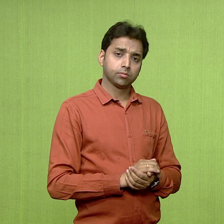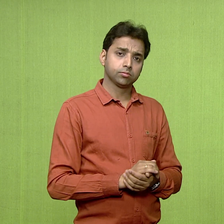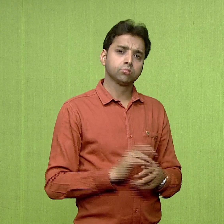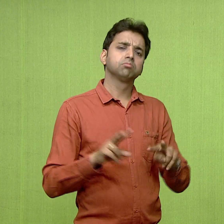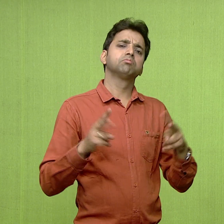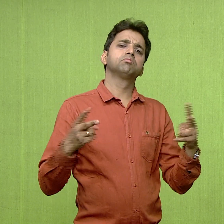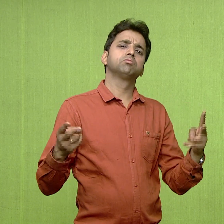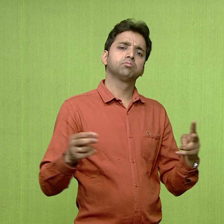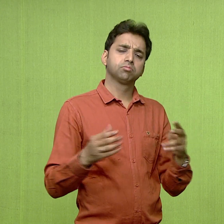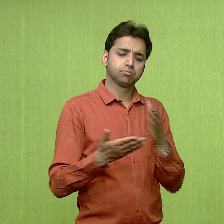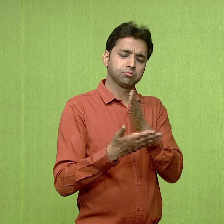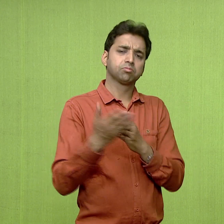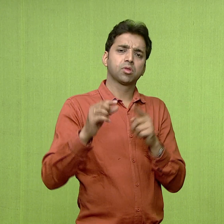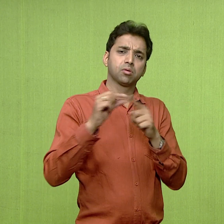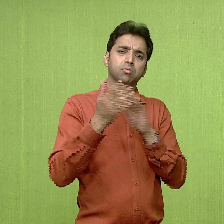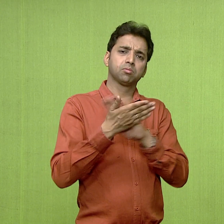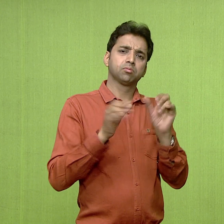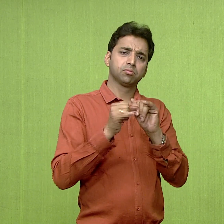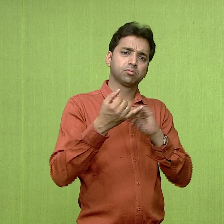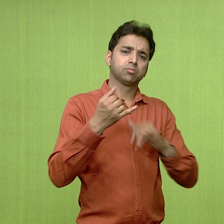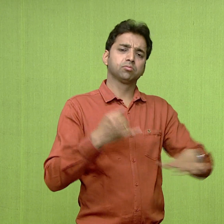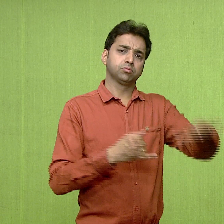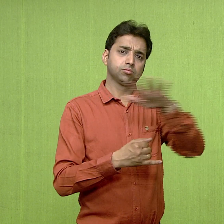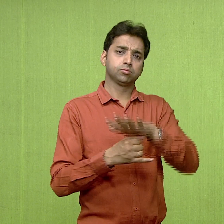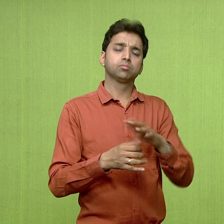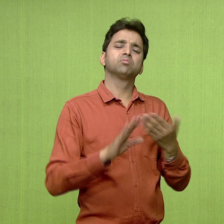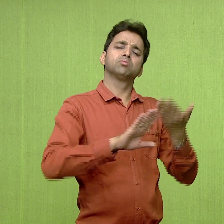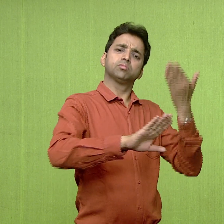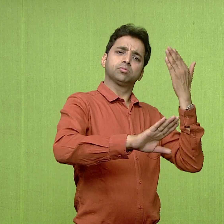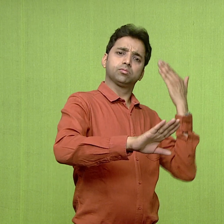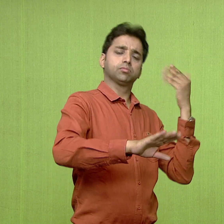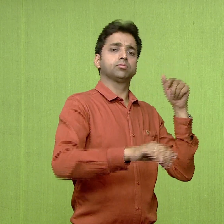different phases in ancient India.